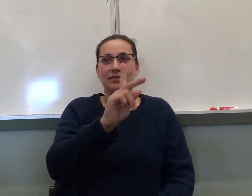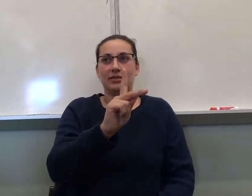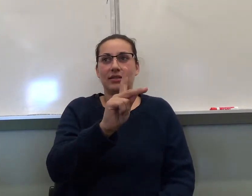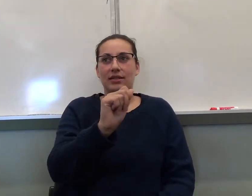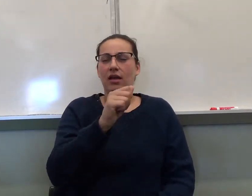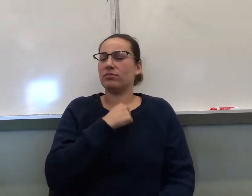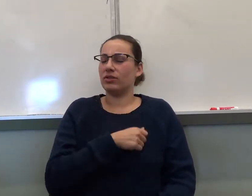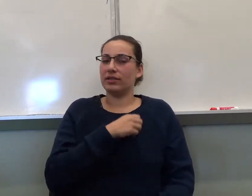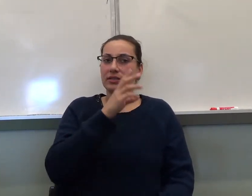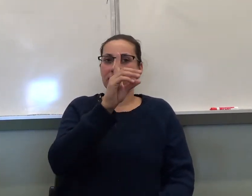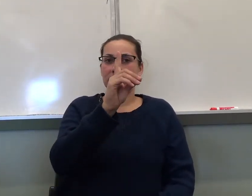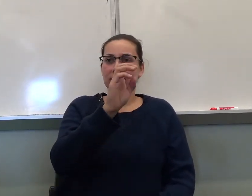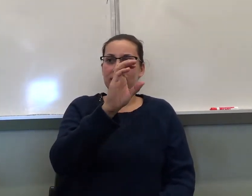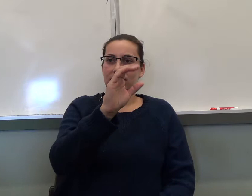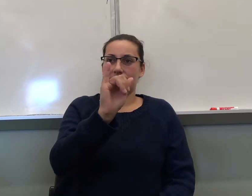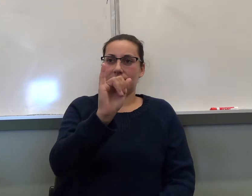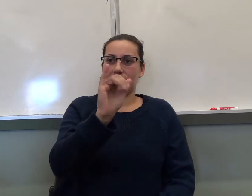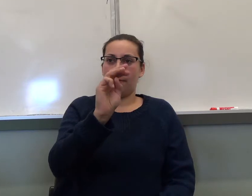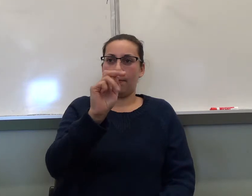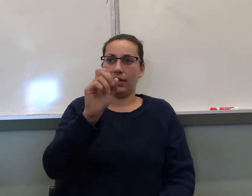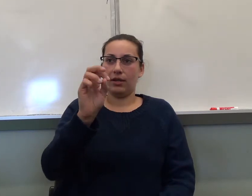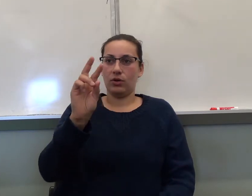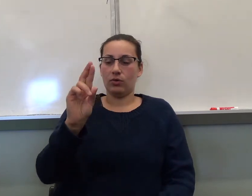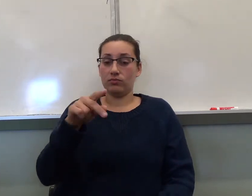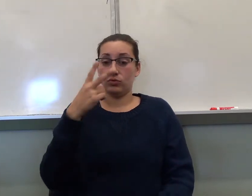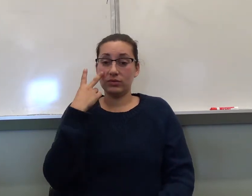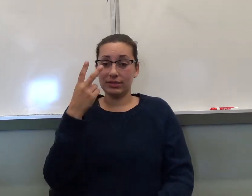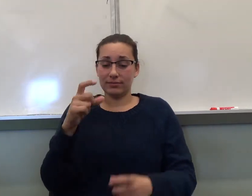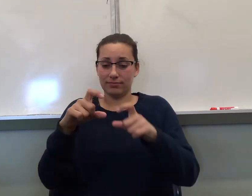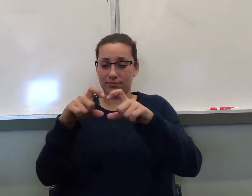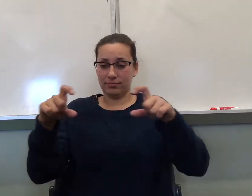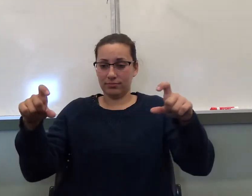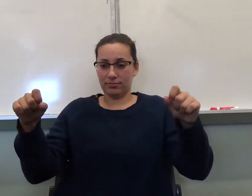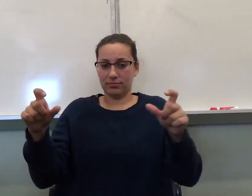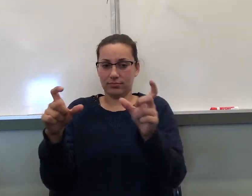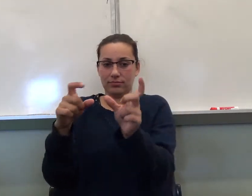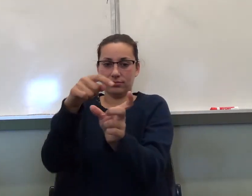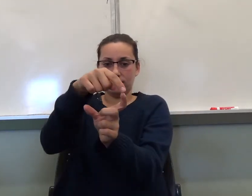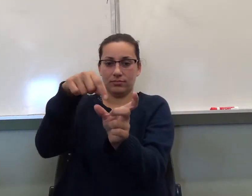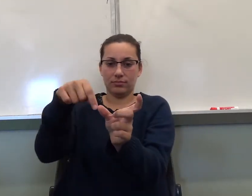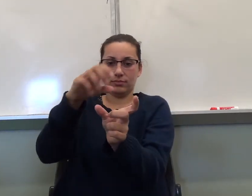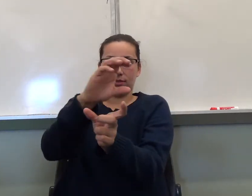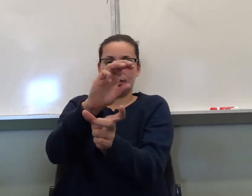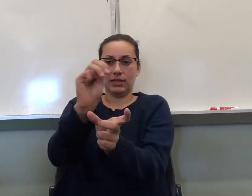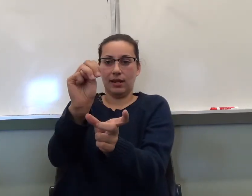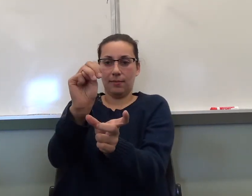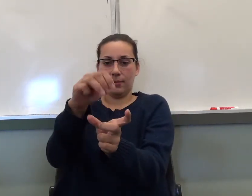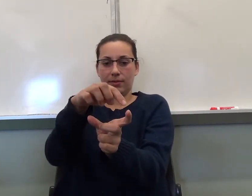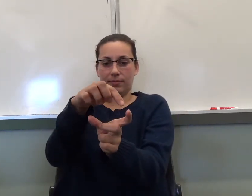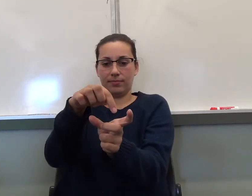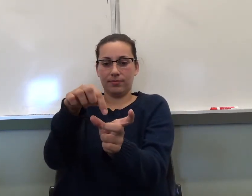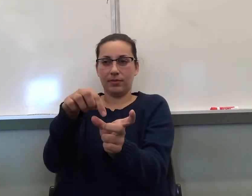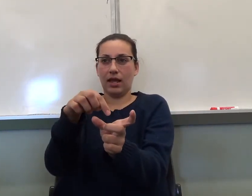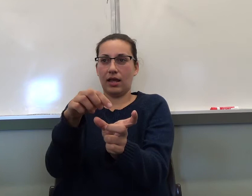sorry. And you see the centimeter marks, and in between you've got these little tiny ones, those are the millimeter